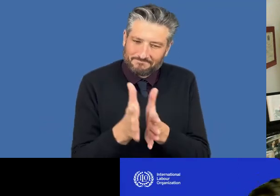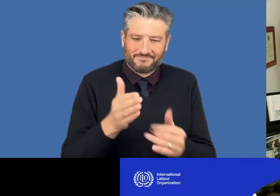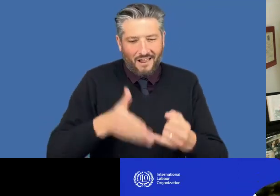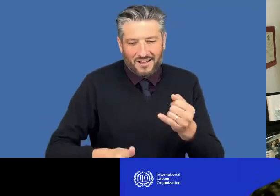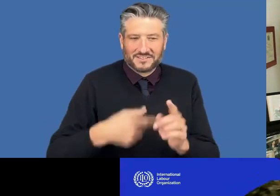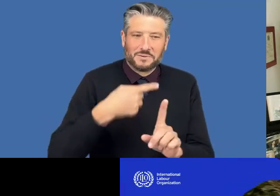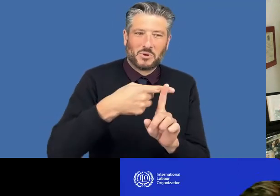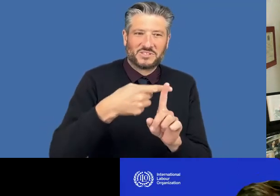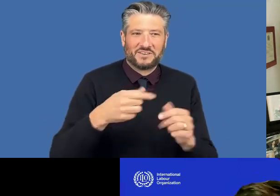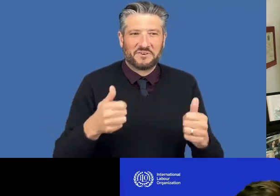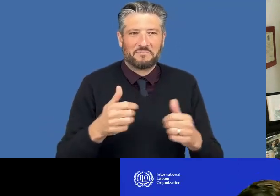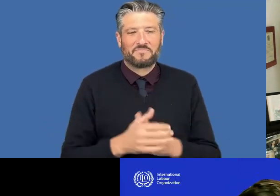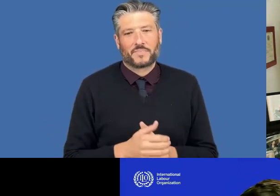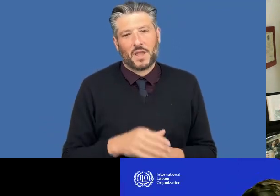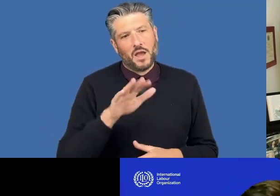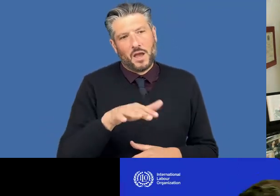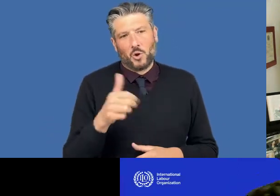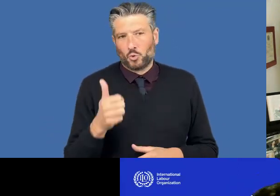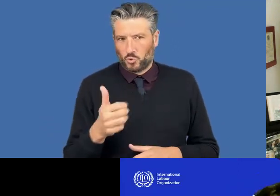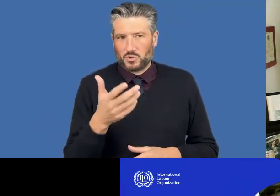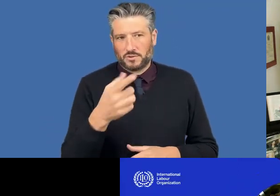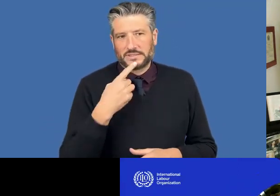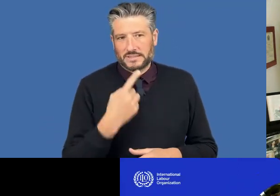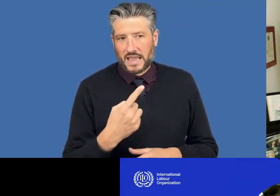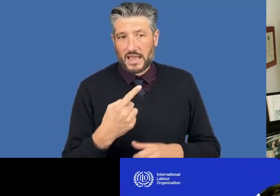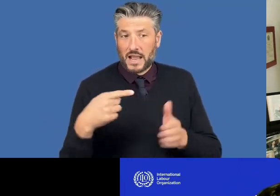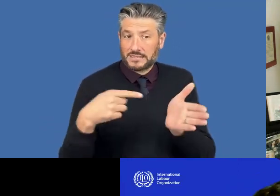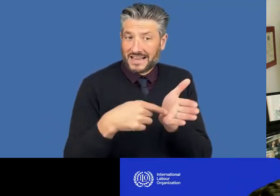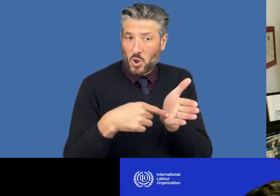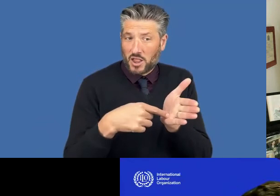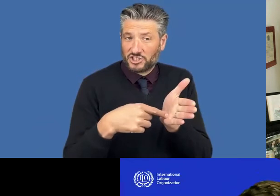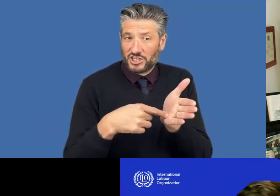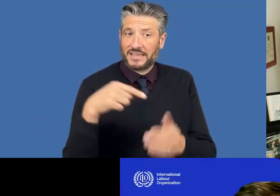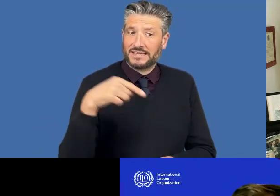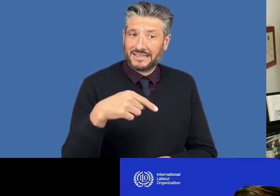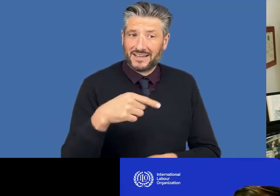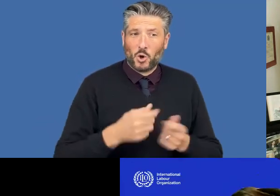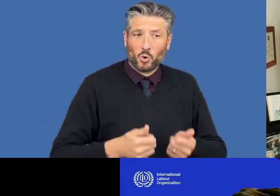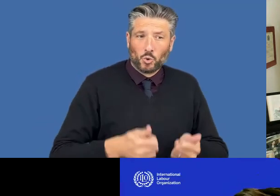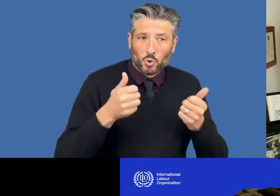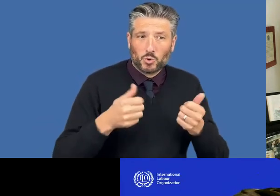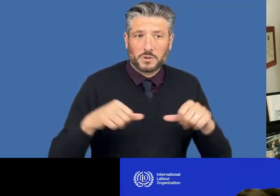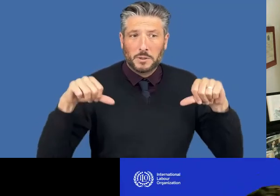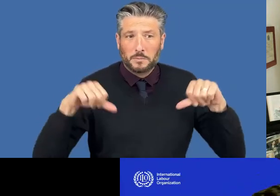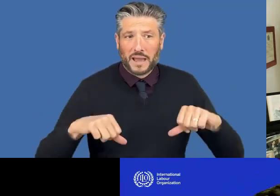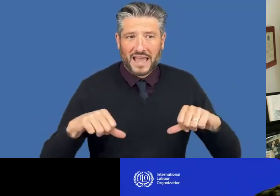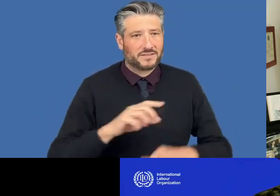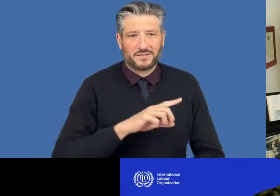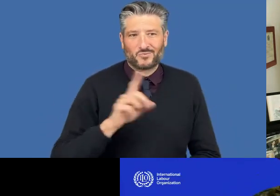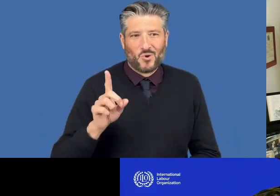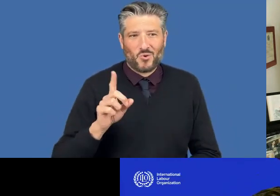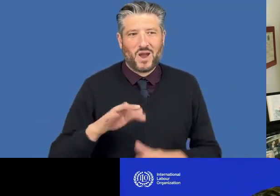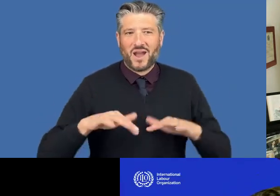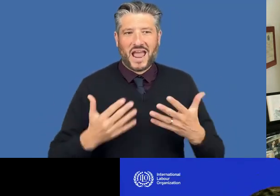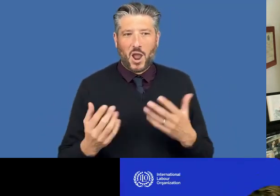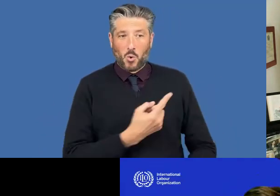that technology per se is not good or bad. It needs to employ it in the right way. And I think also our Director General